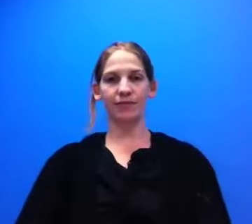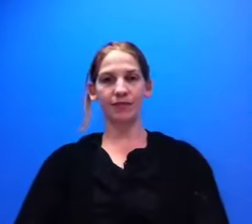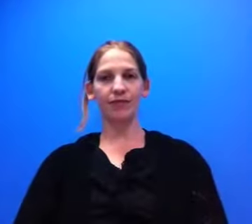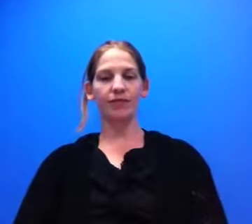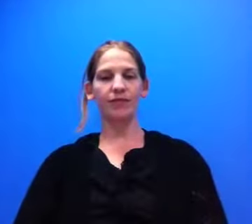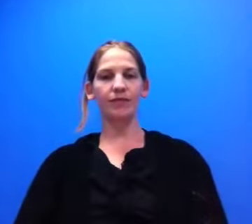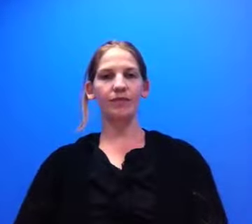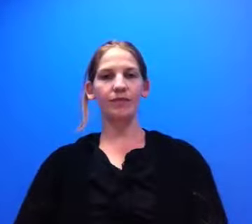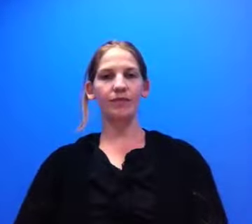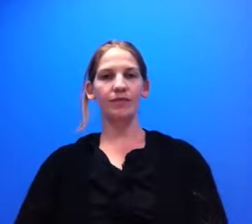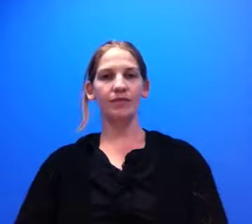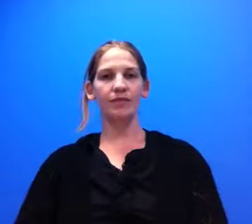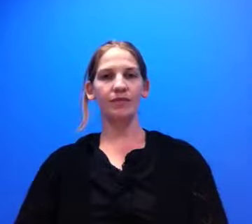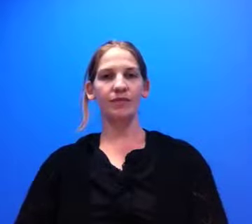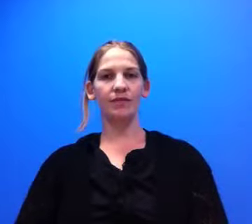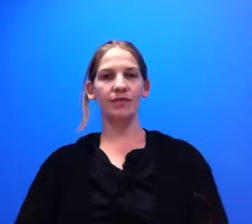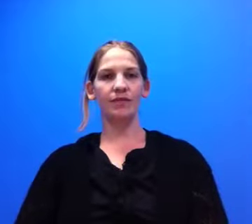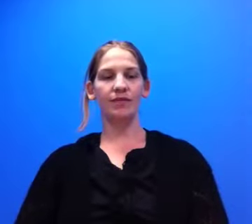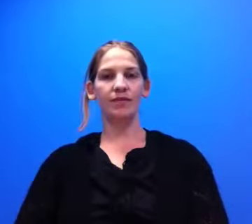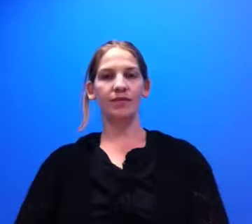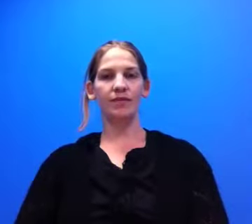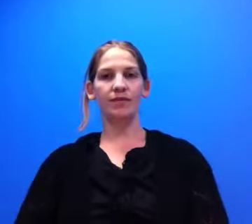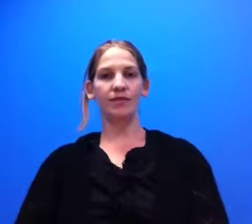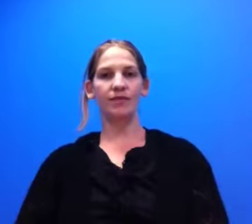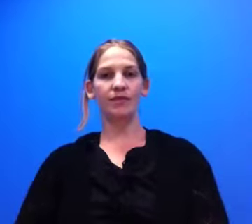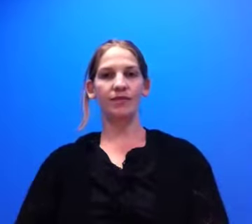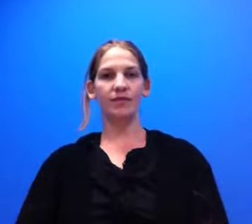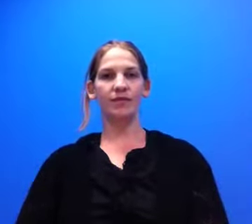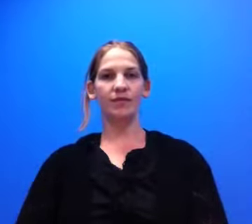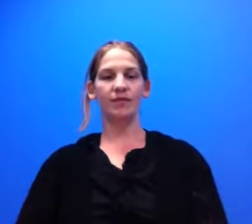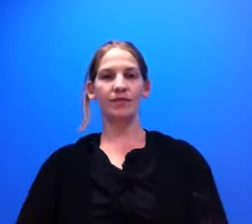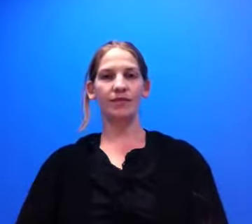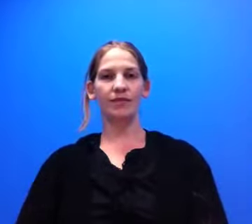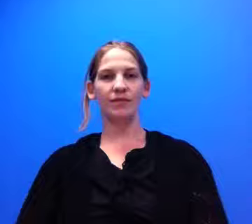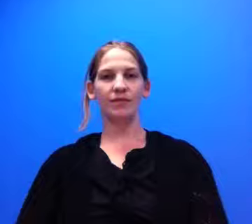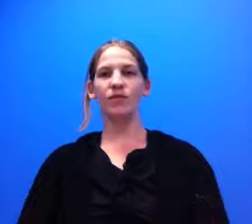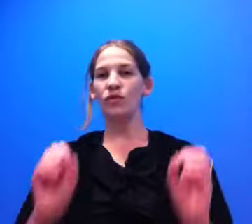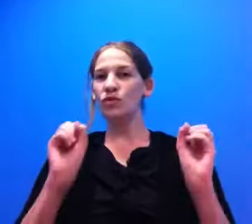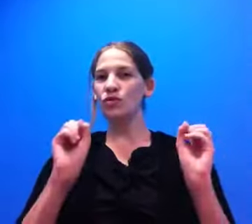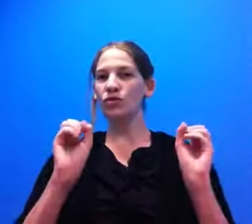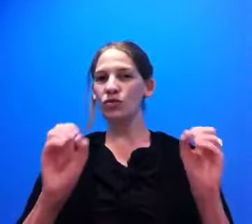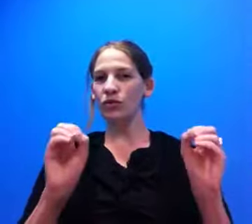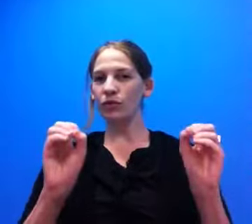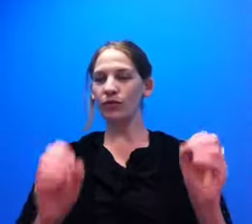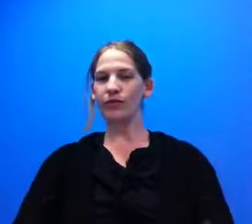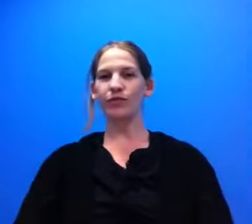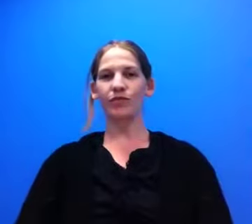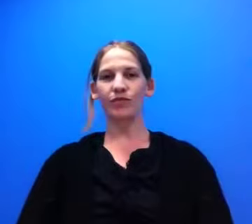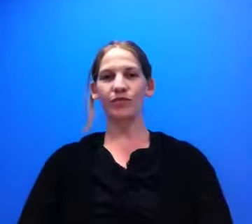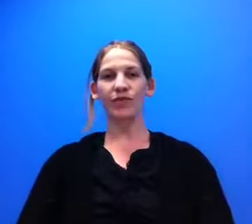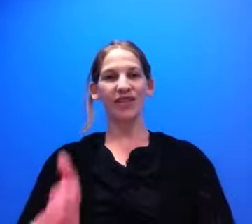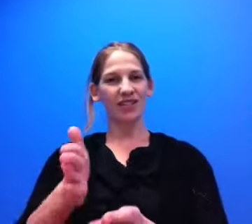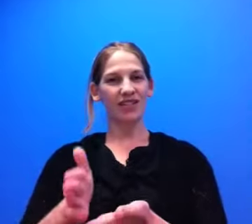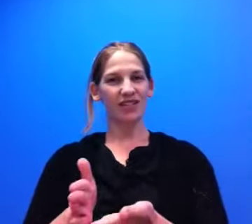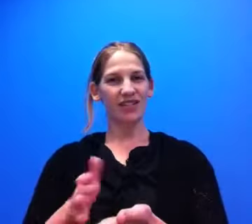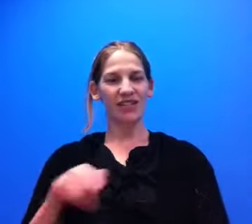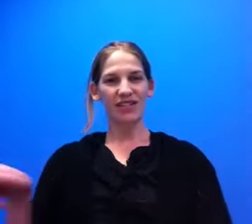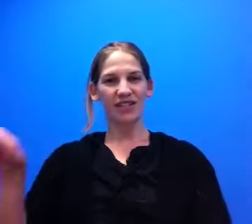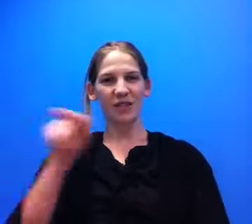now, again, some of us are at different levels. Some of us may find these problems a little easier, and some of you may not write